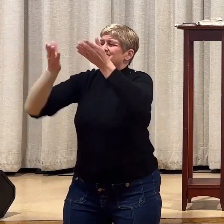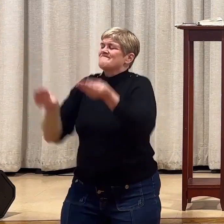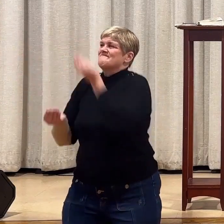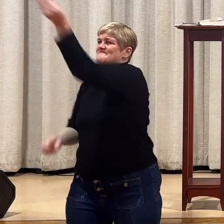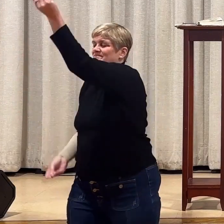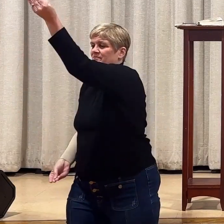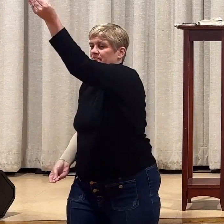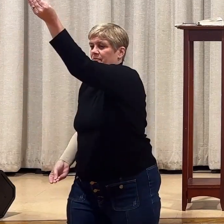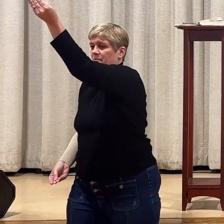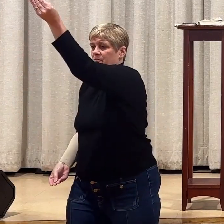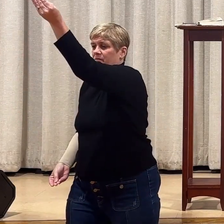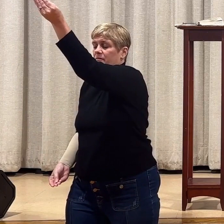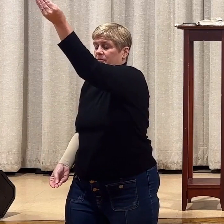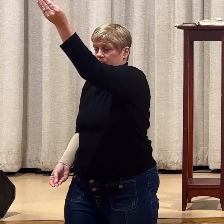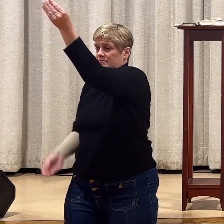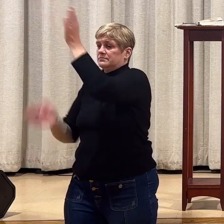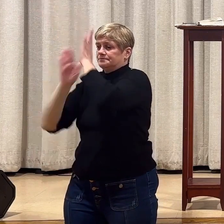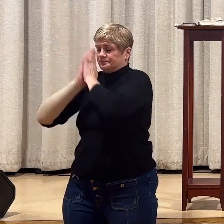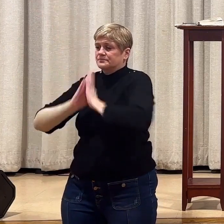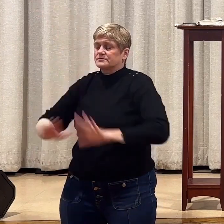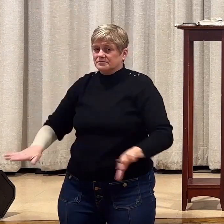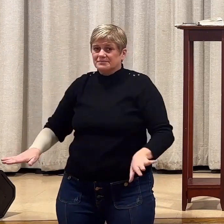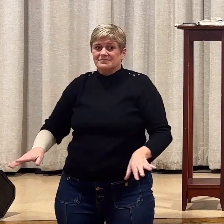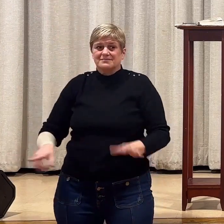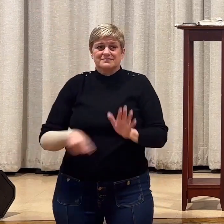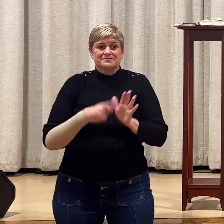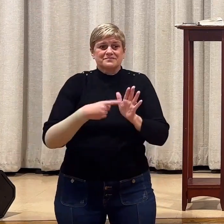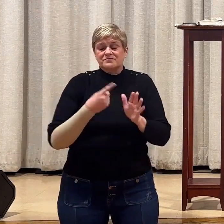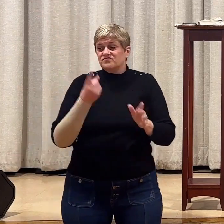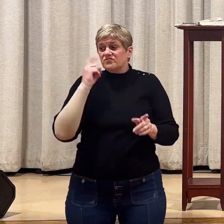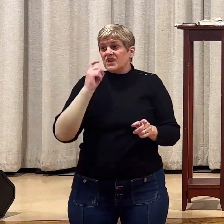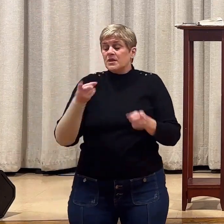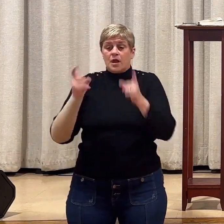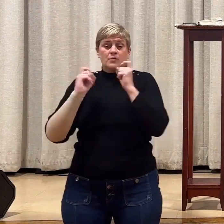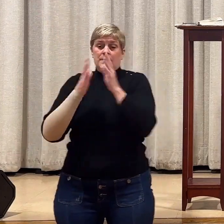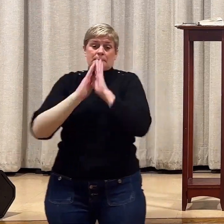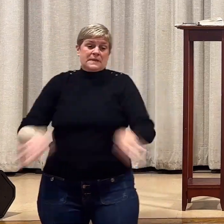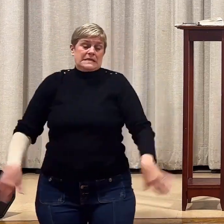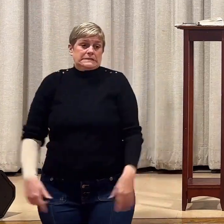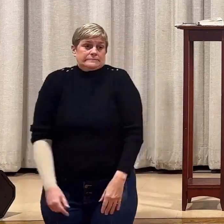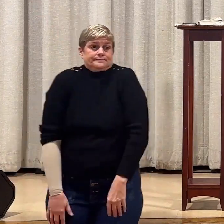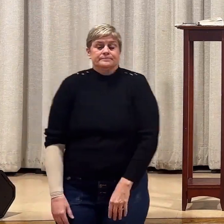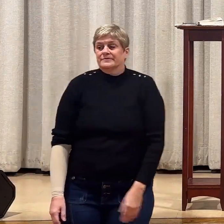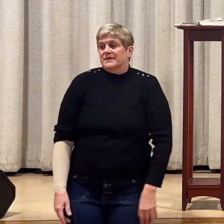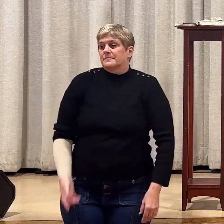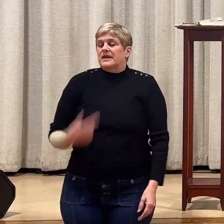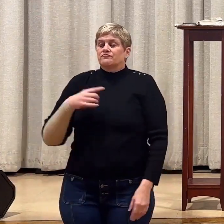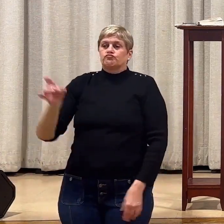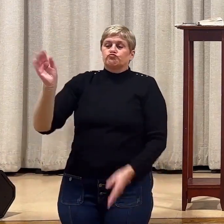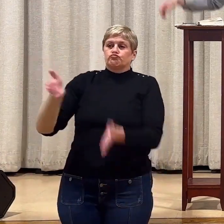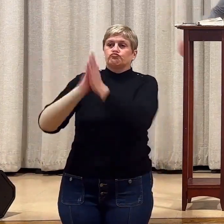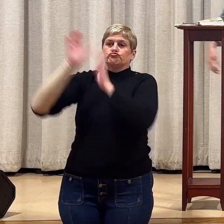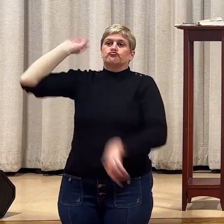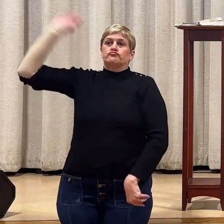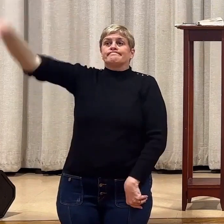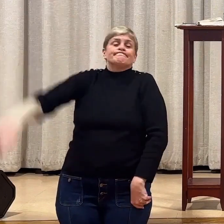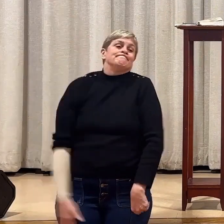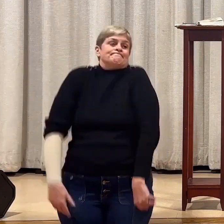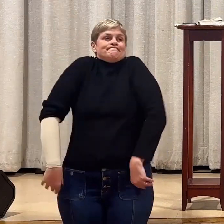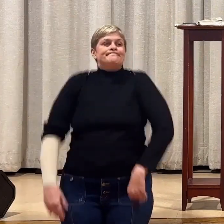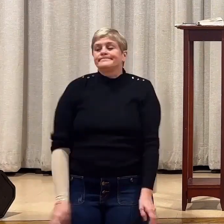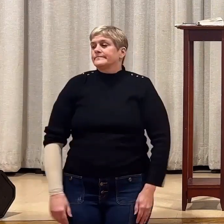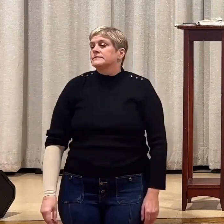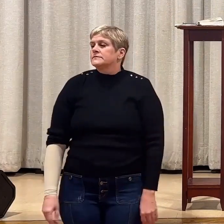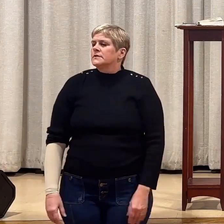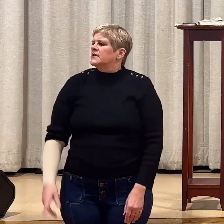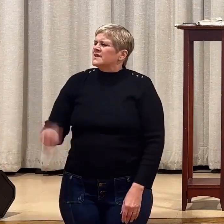peace. You see, sometimes we think that God's just going to give us peace if we, as Dad says, chuck one up to the man upstairs. But we have